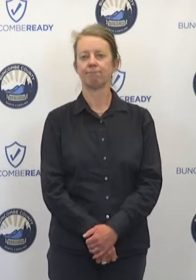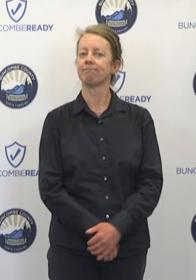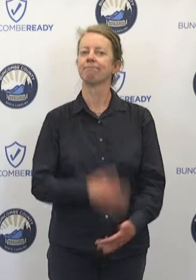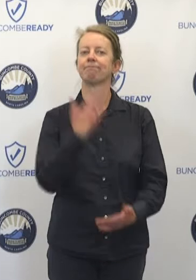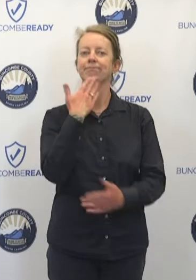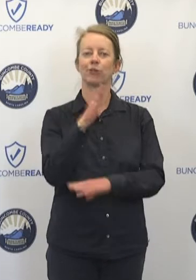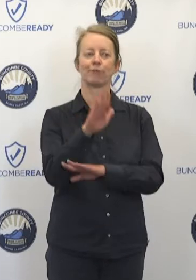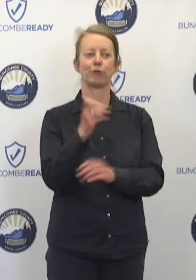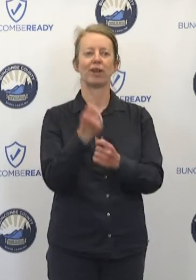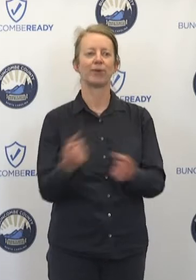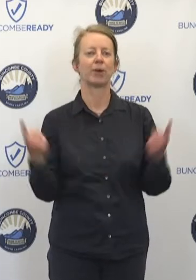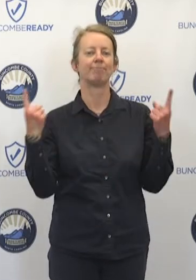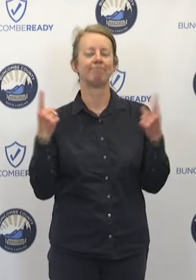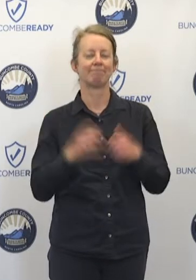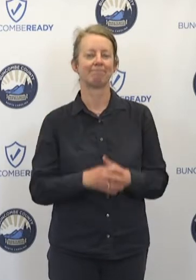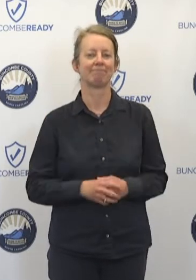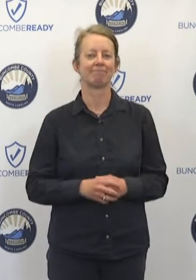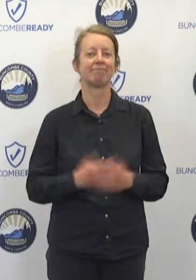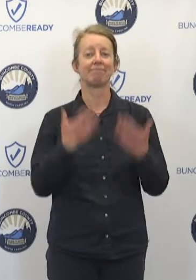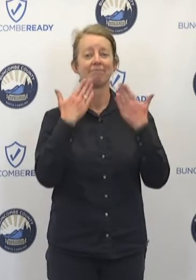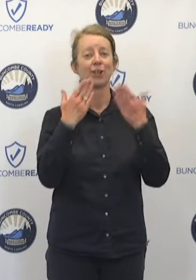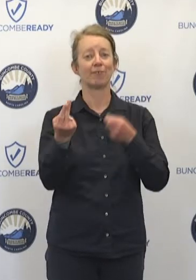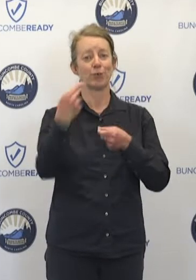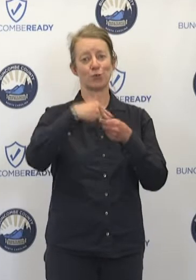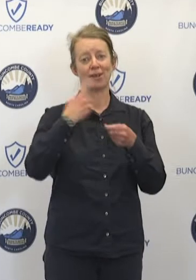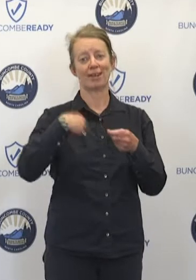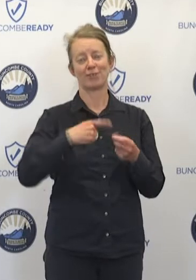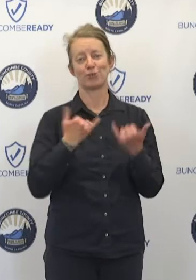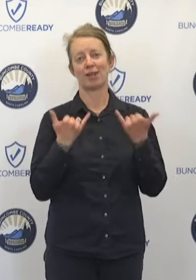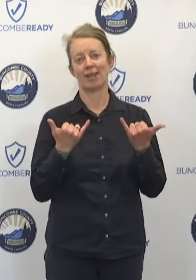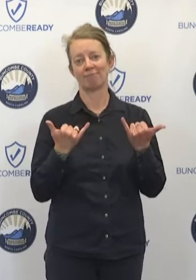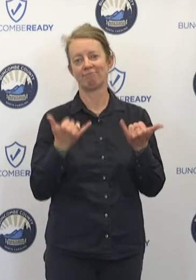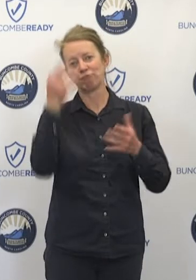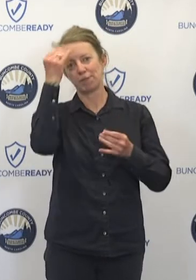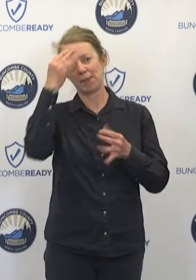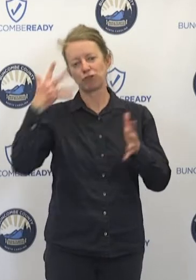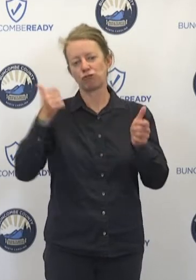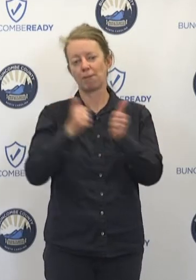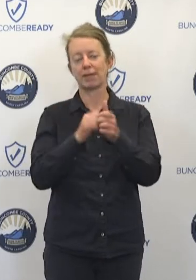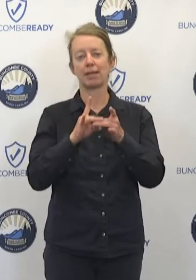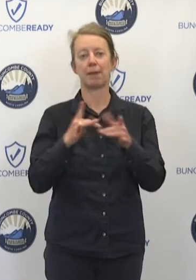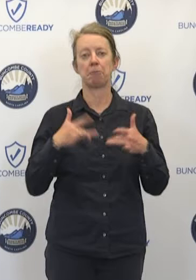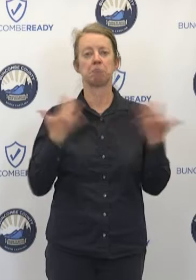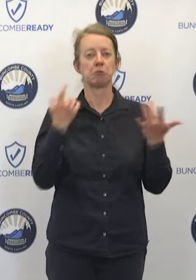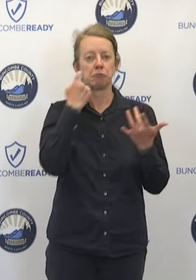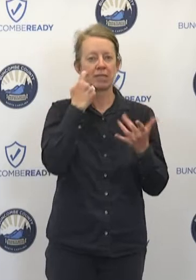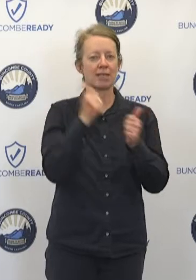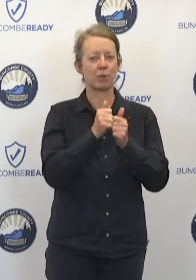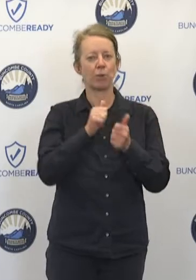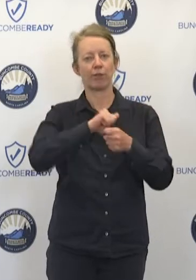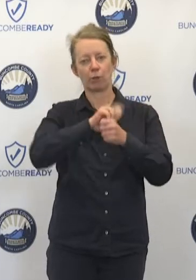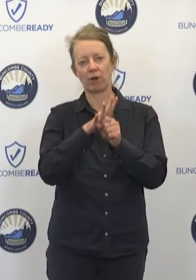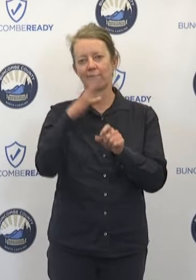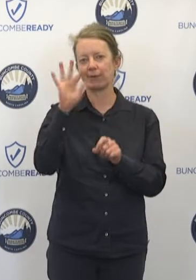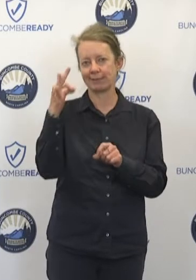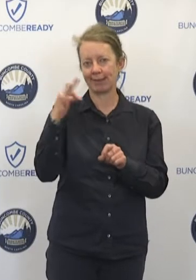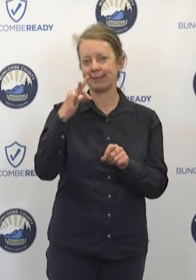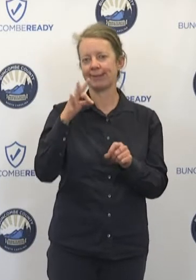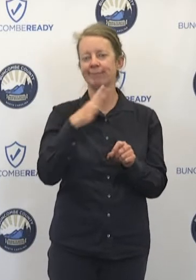Good afternoon, everyone, and thank you for joining us today as we update you on the current COVID-19 trends and vaccine